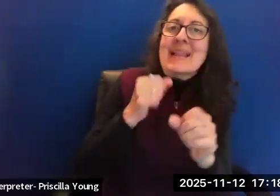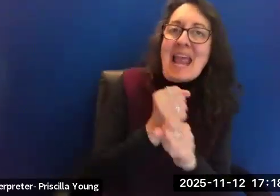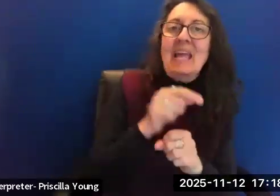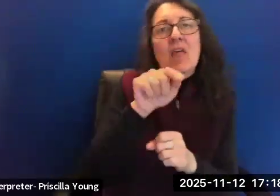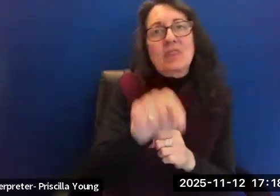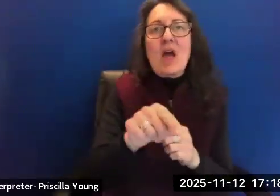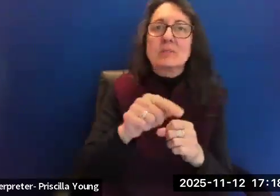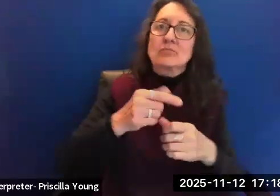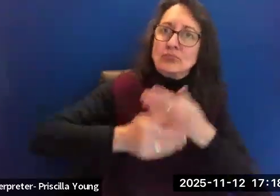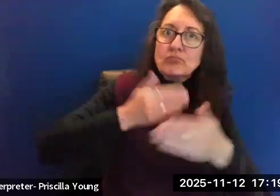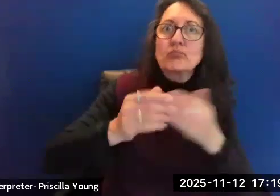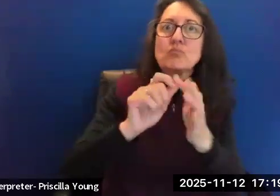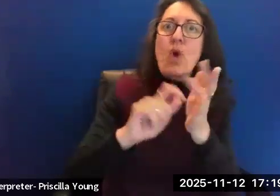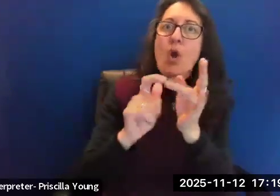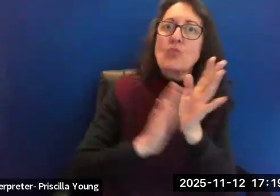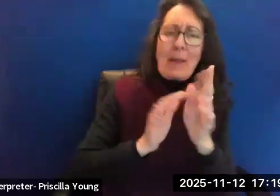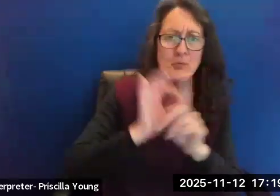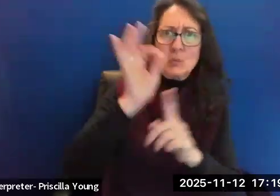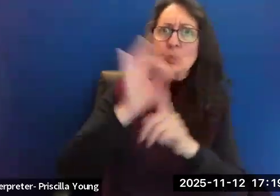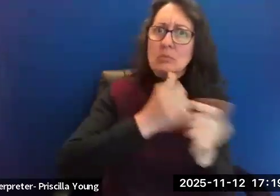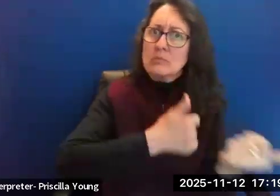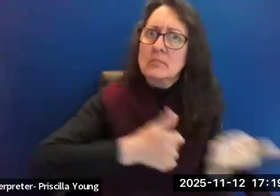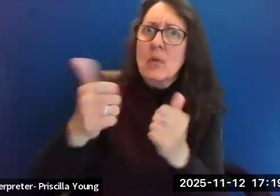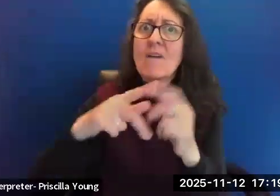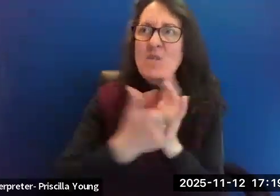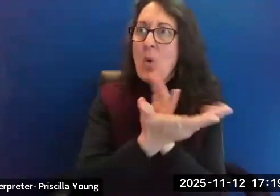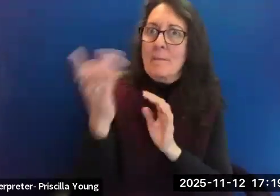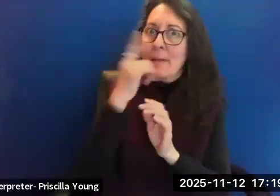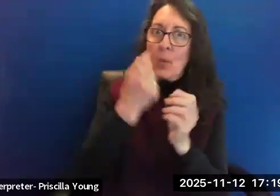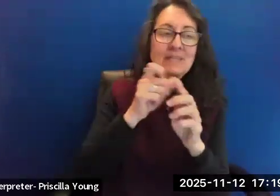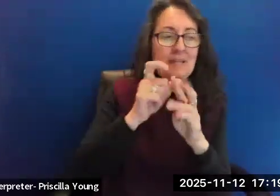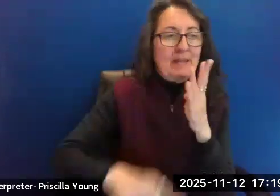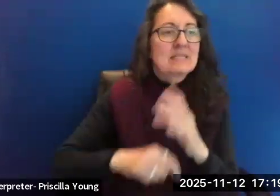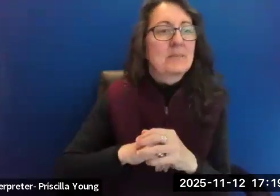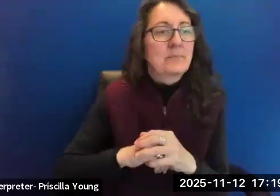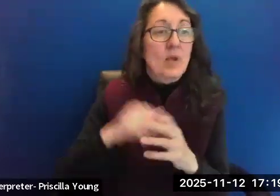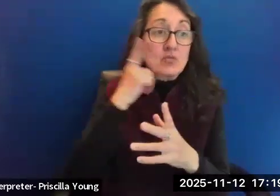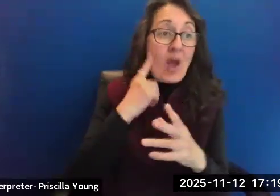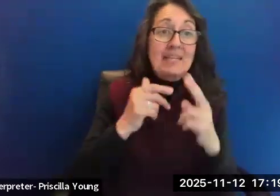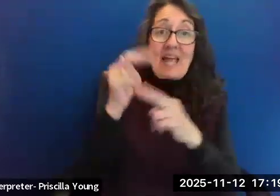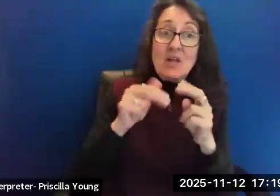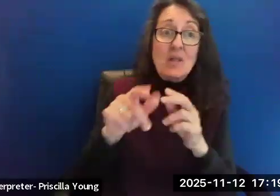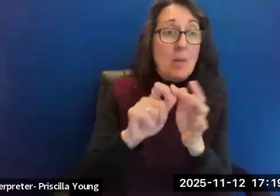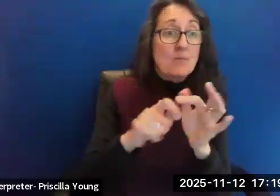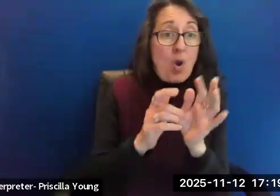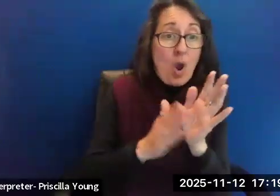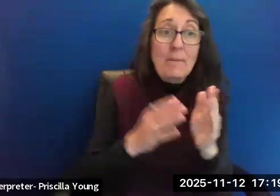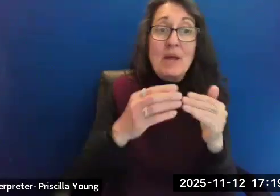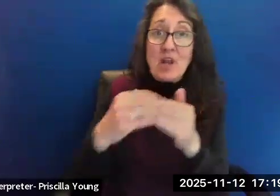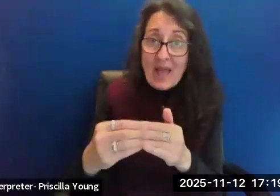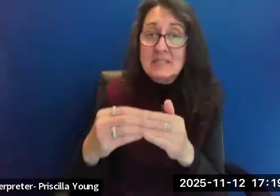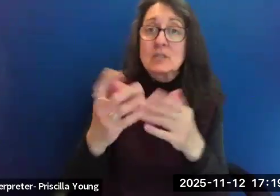learning, develop resources and guidance to support universities, funders, and